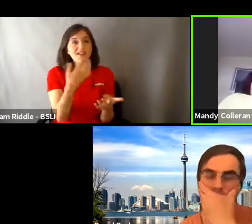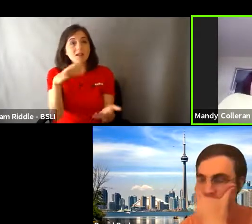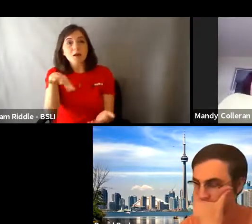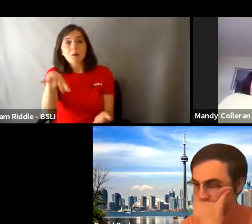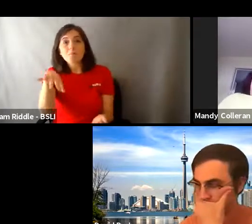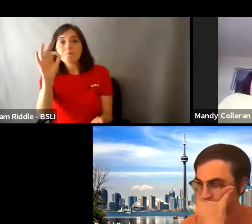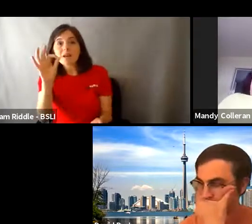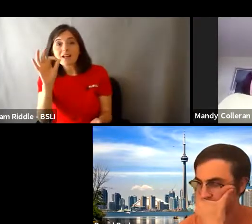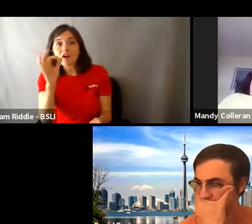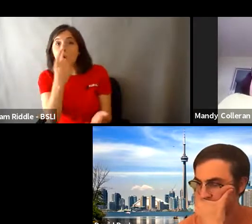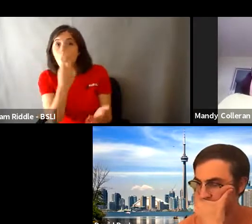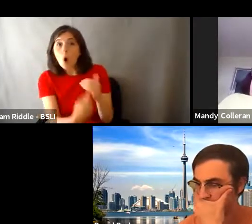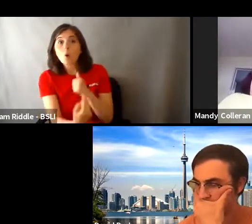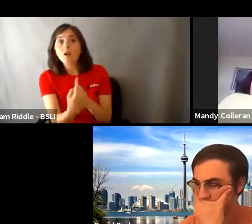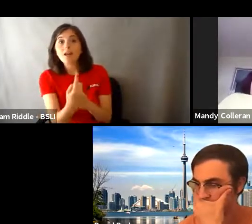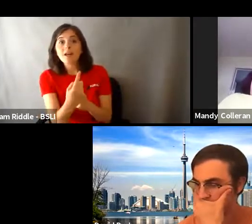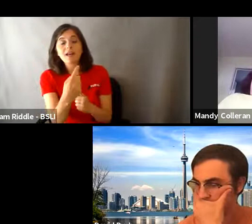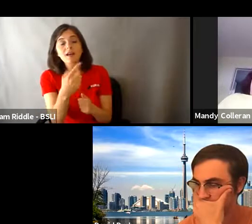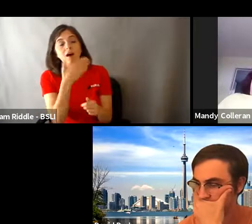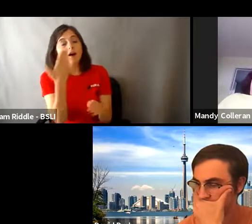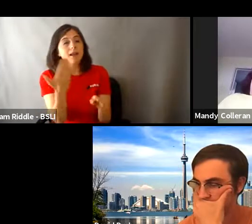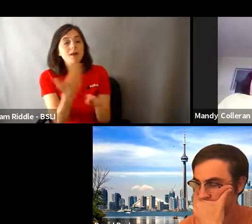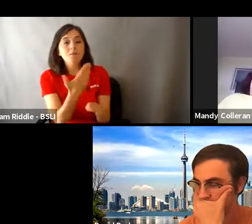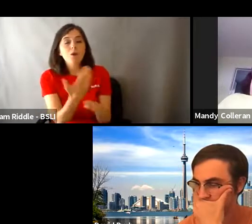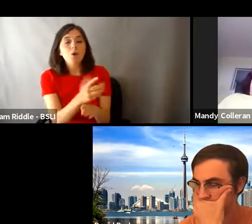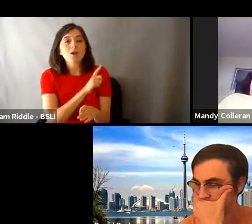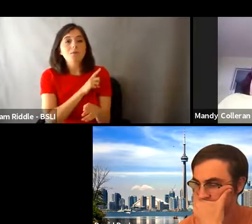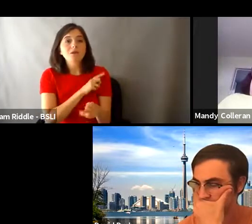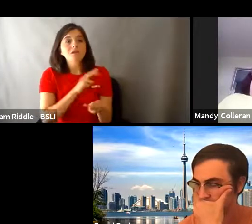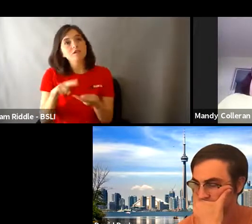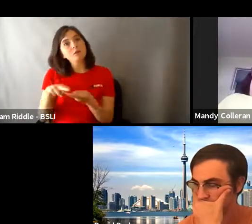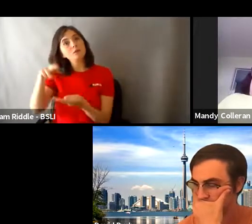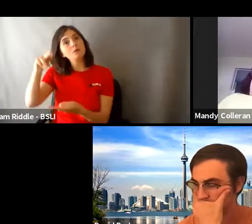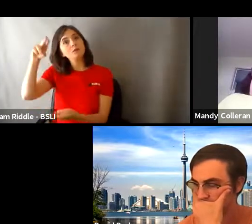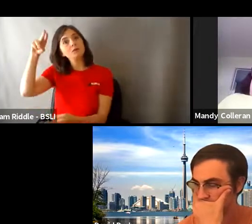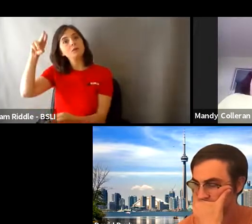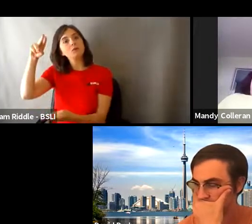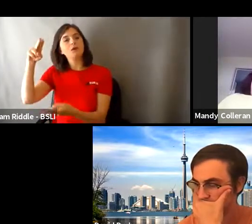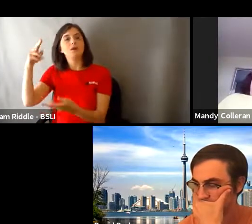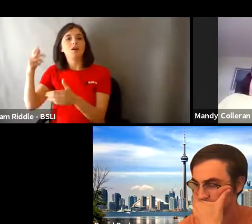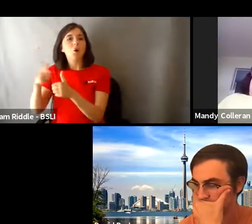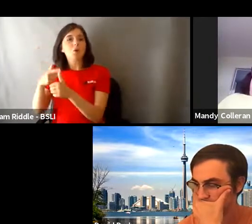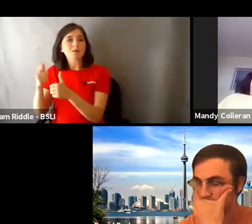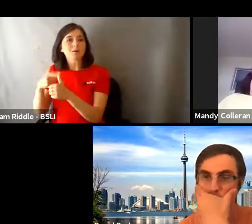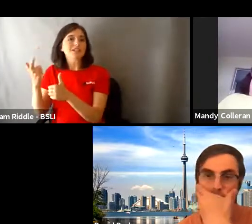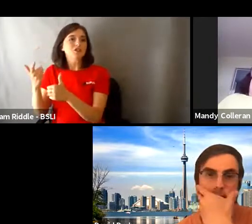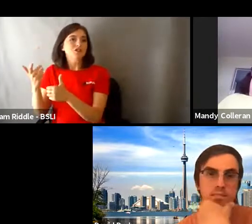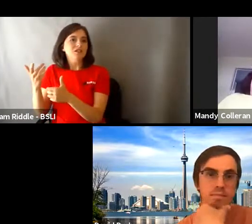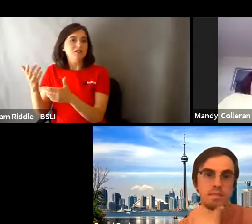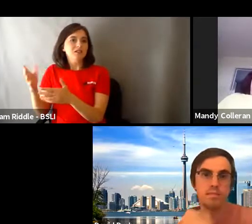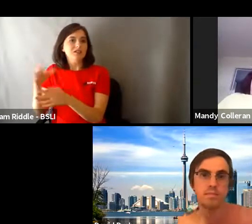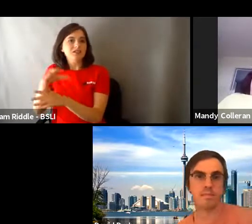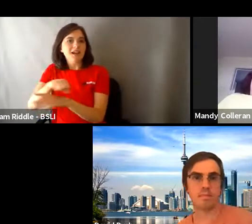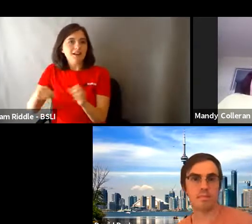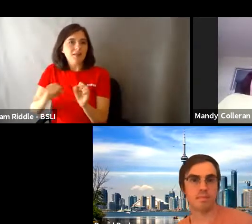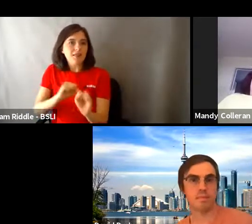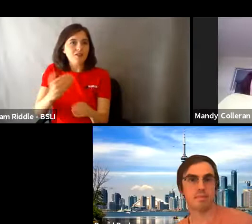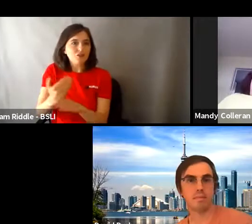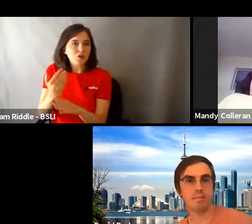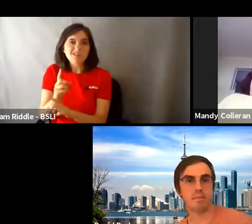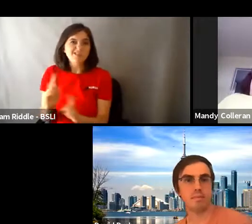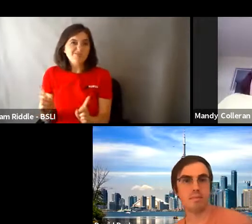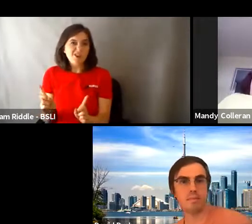only unemployed because of increases in automation or anything like that.